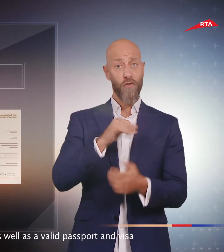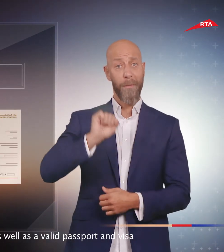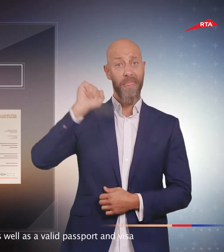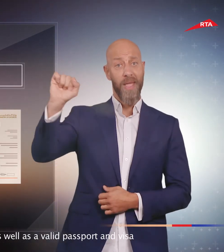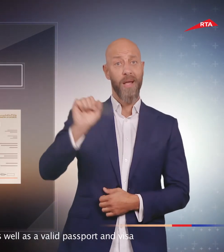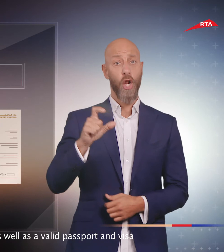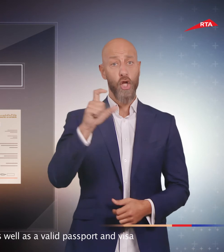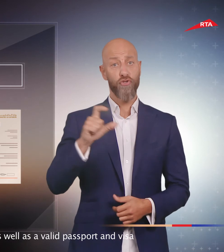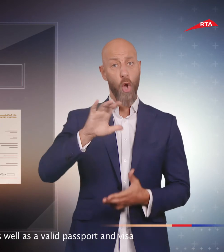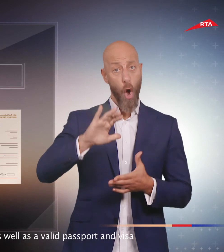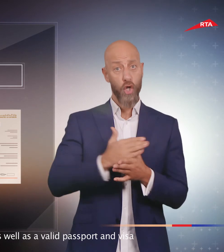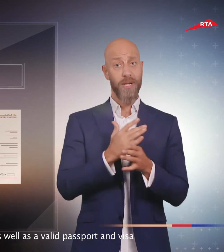valid passport and visa.